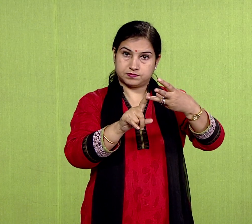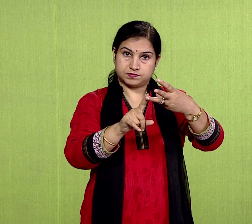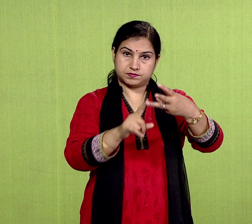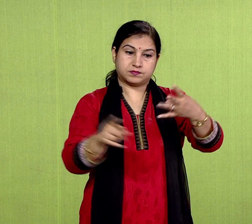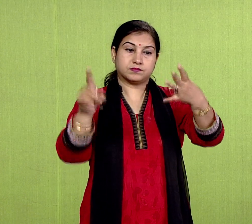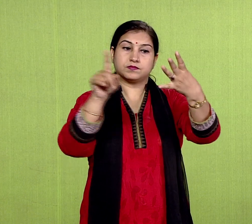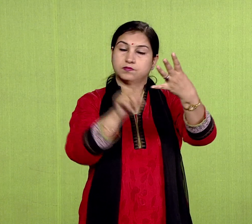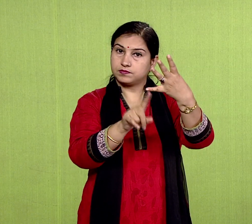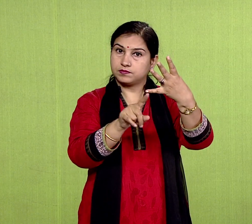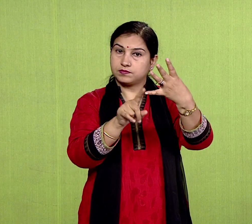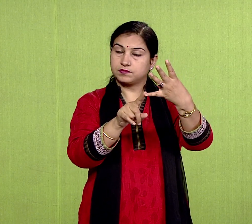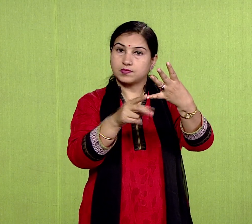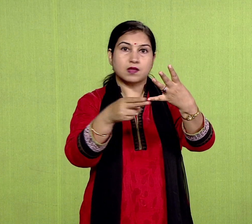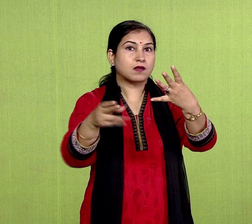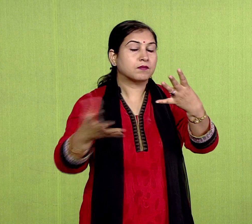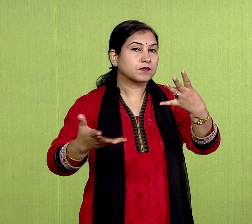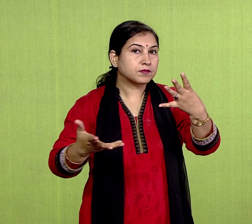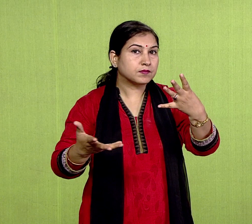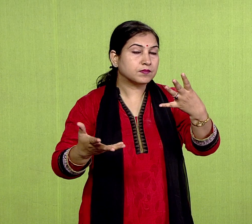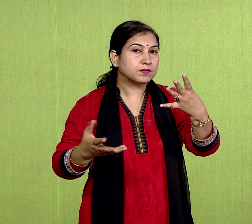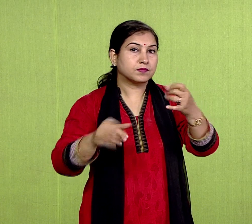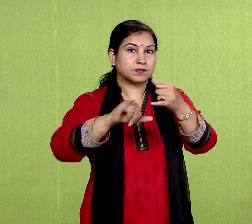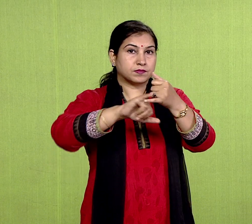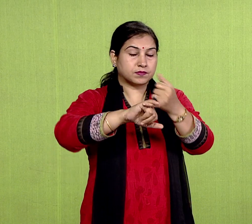and the fourth was Shudras.